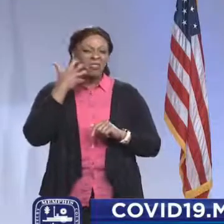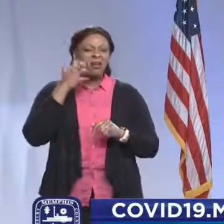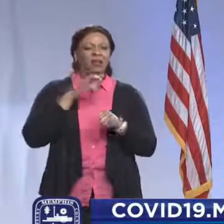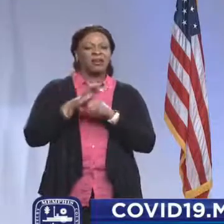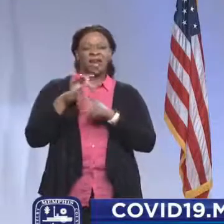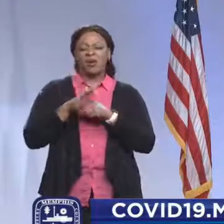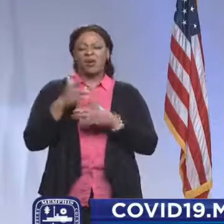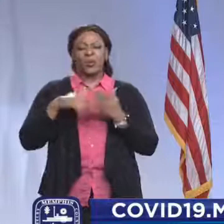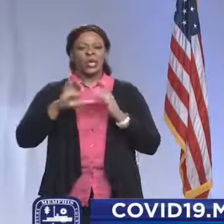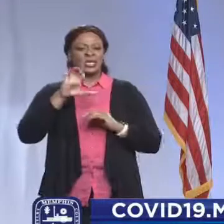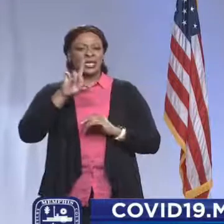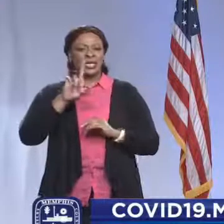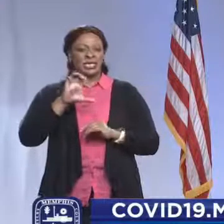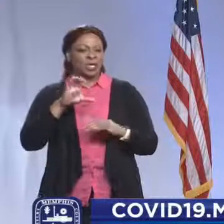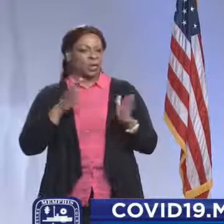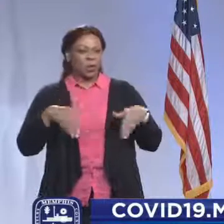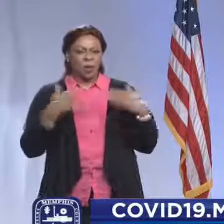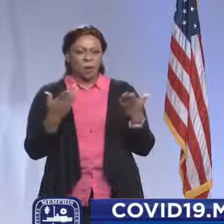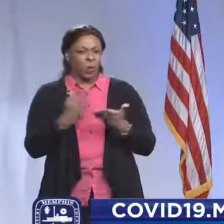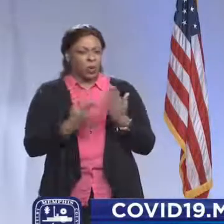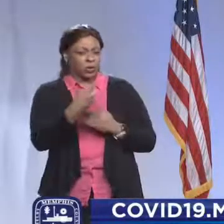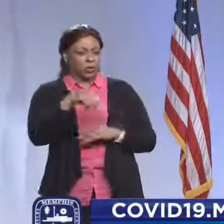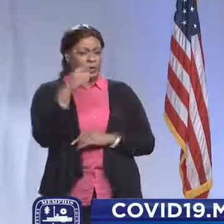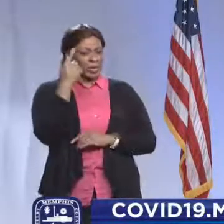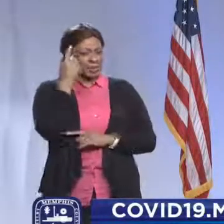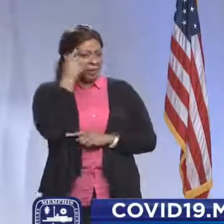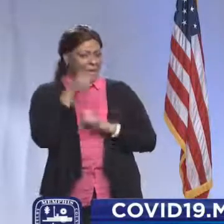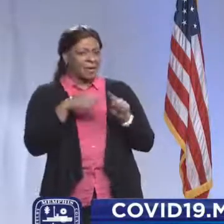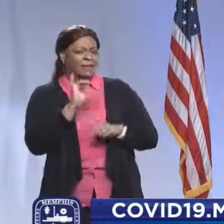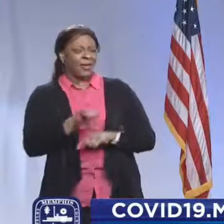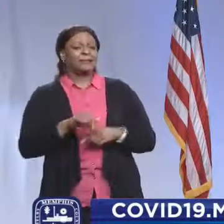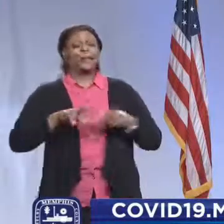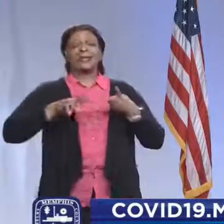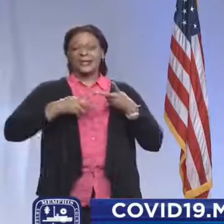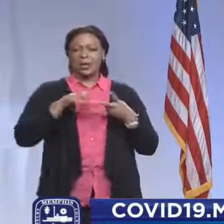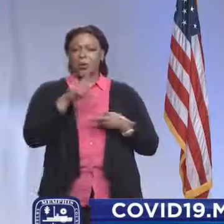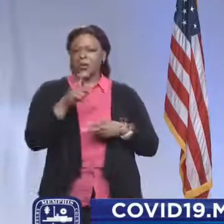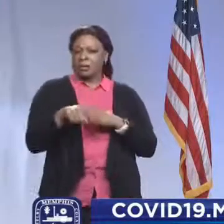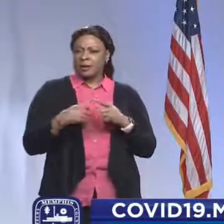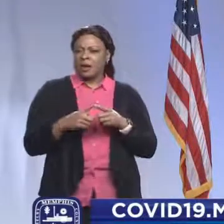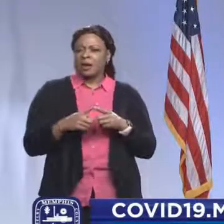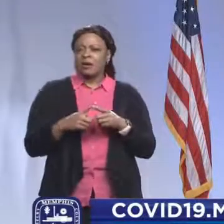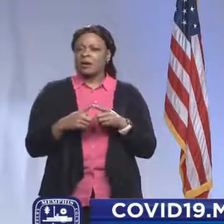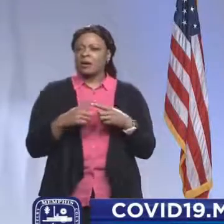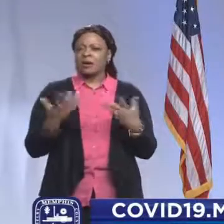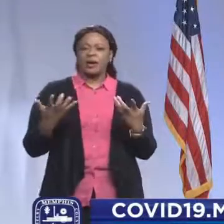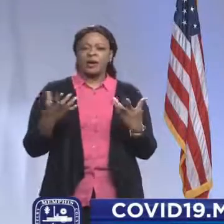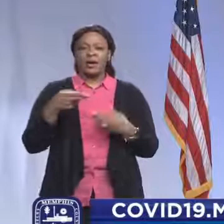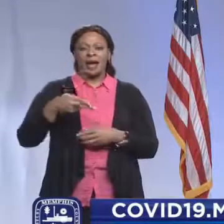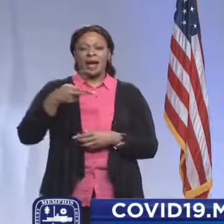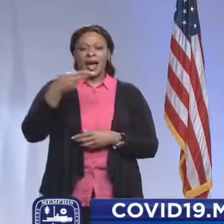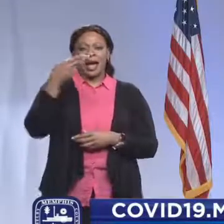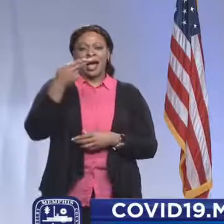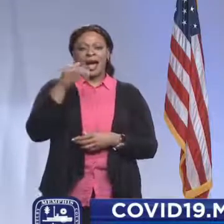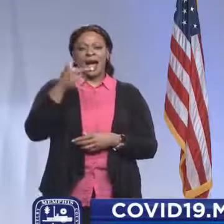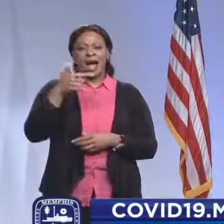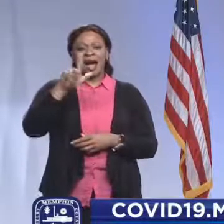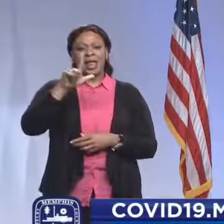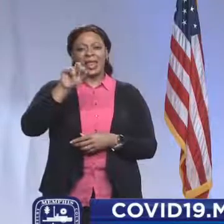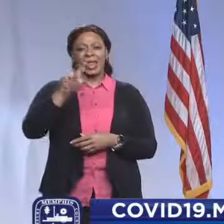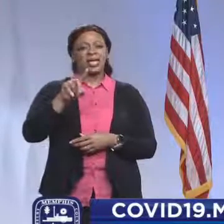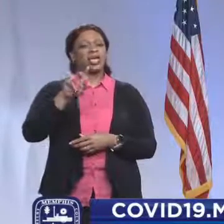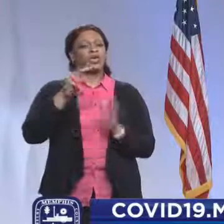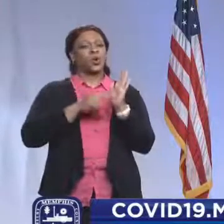the CDC recommends. What do you all think about that? And then my other question is about the Highlands Nursing Home with